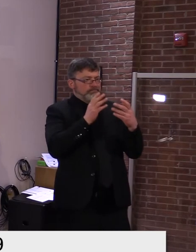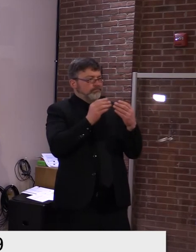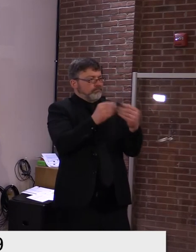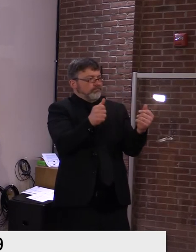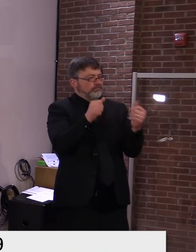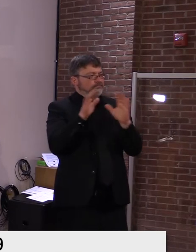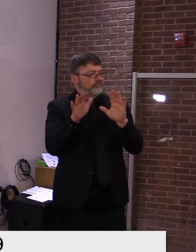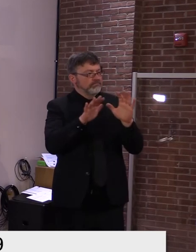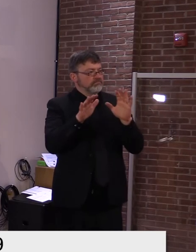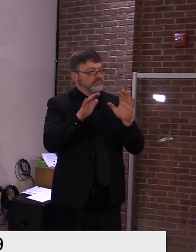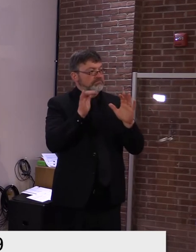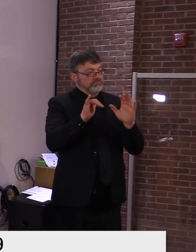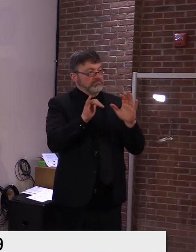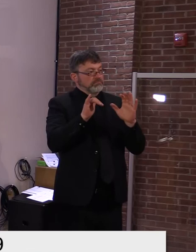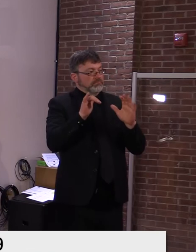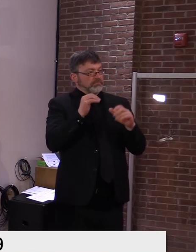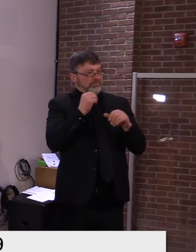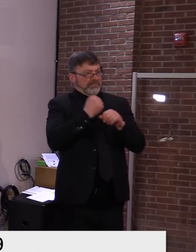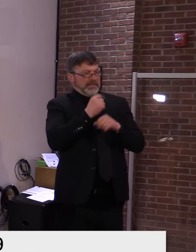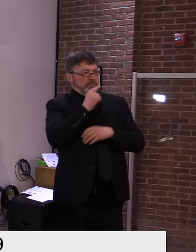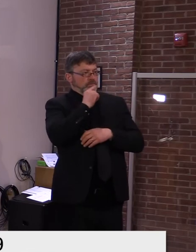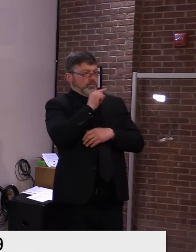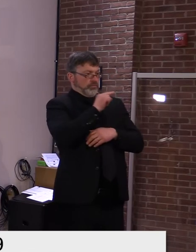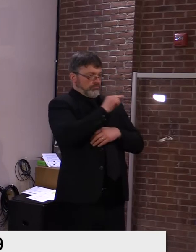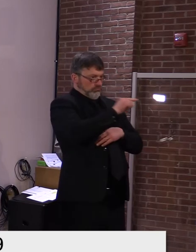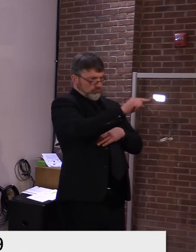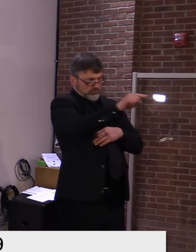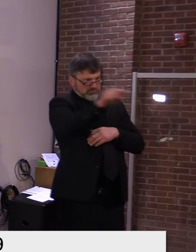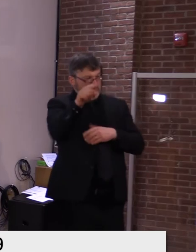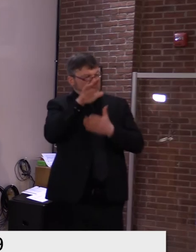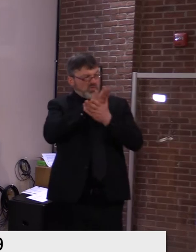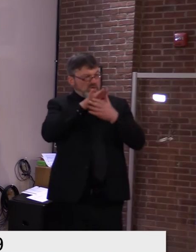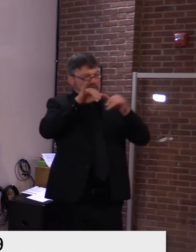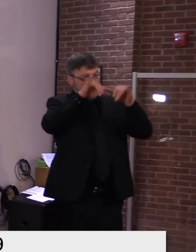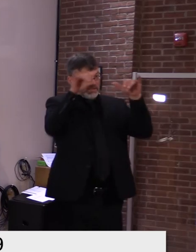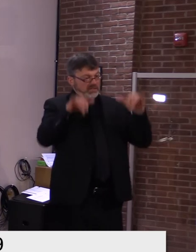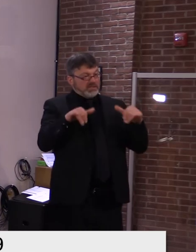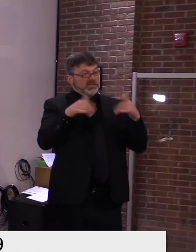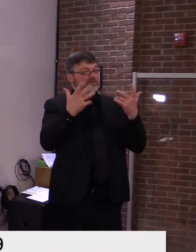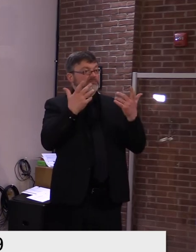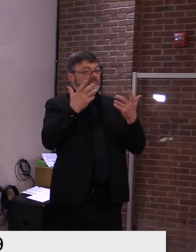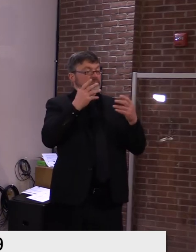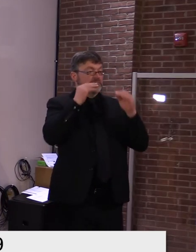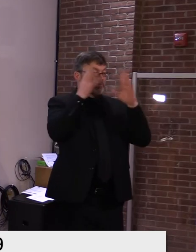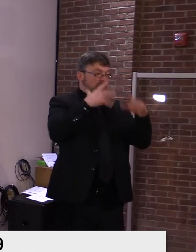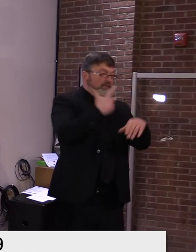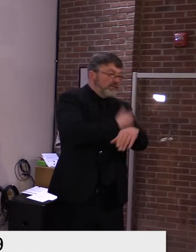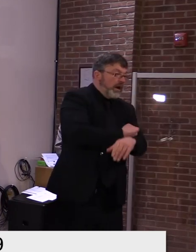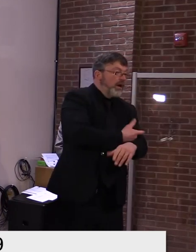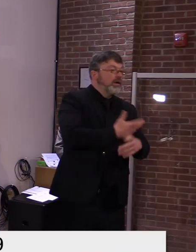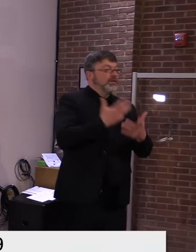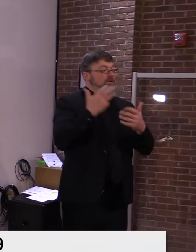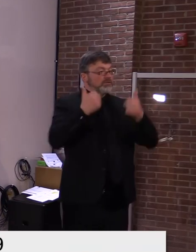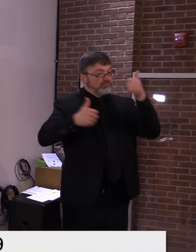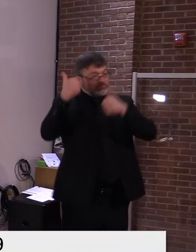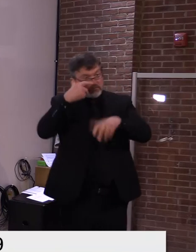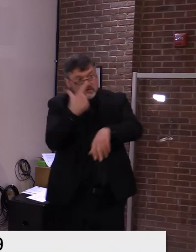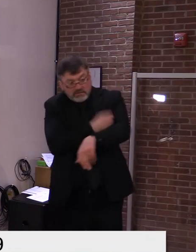vaccinated. We're doing that as we speak, and a number of them have already had their vaccines at this